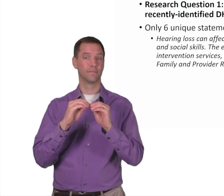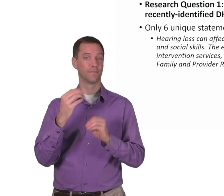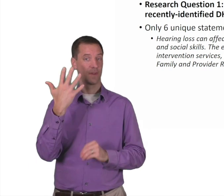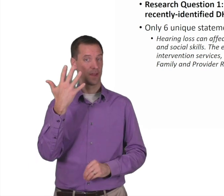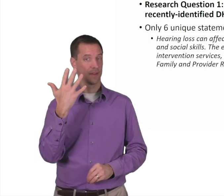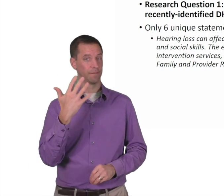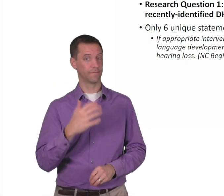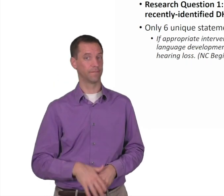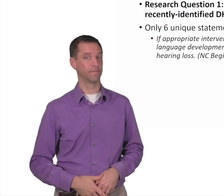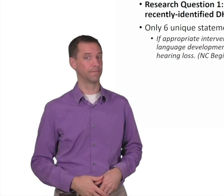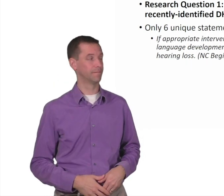Number 5.